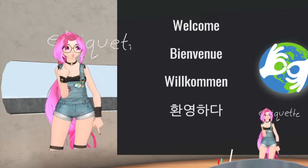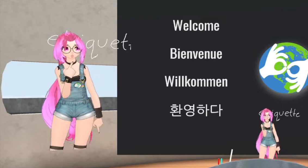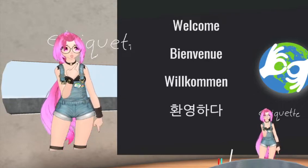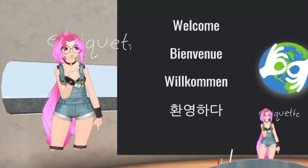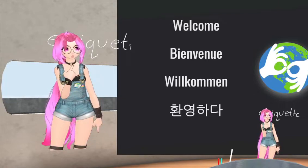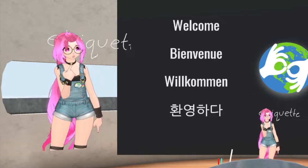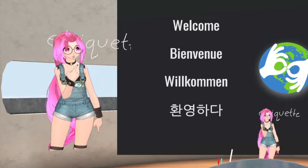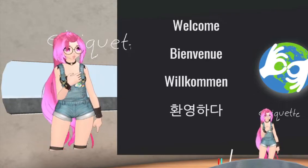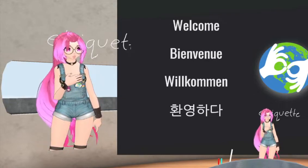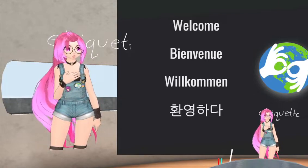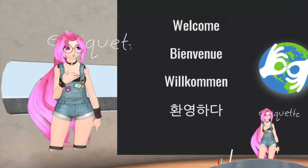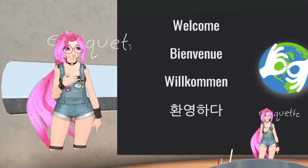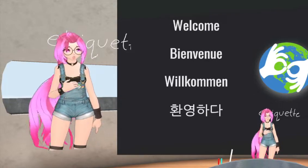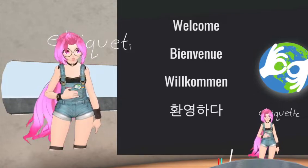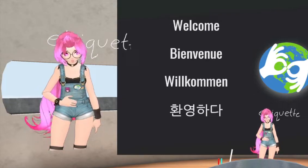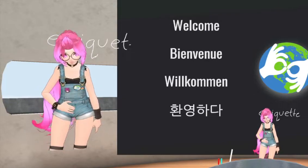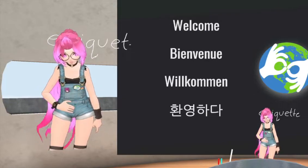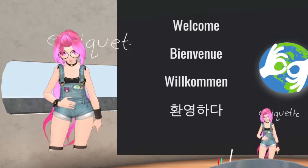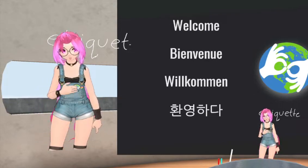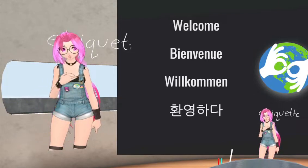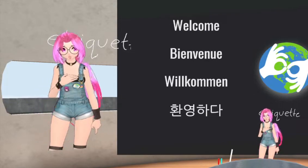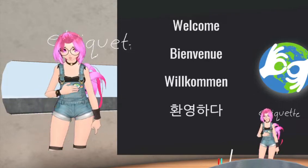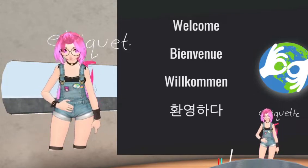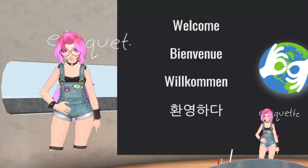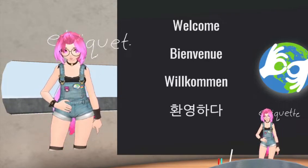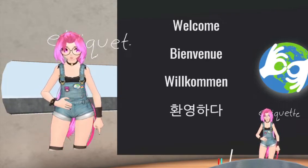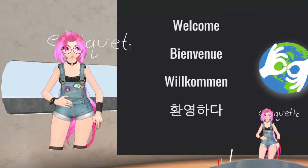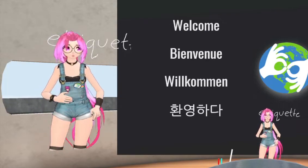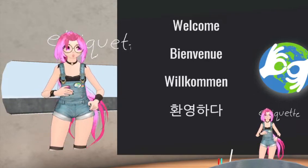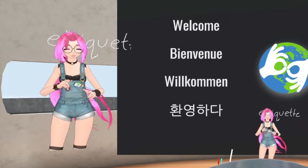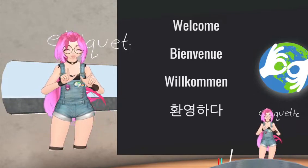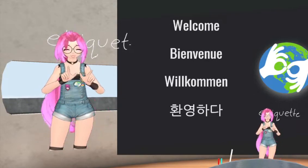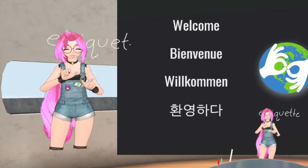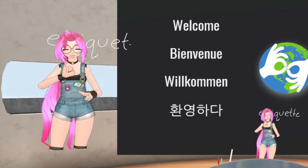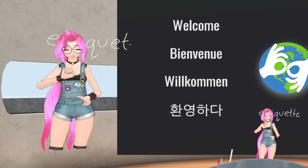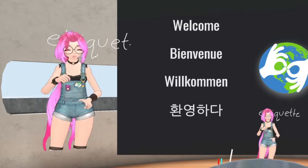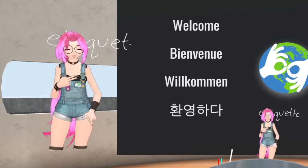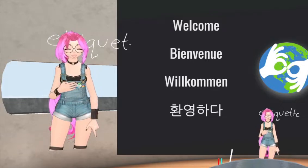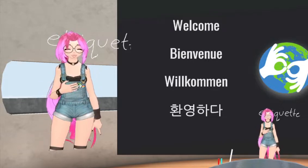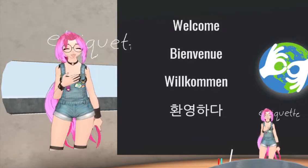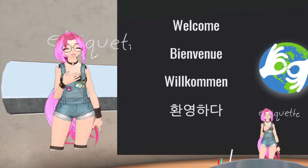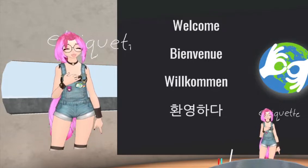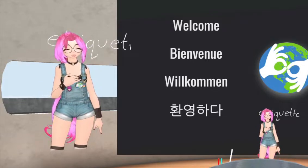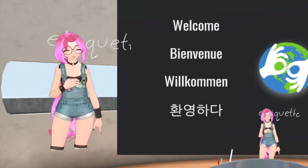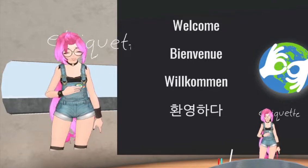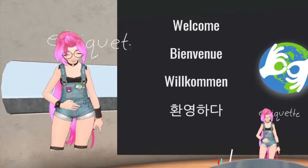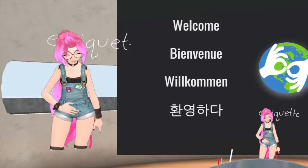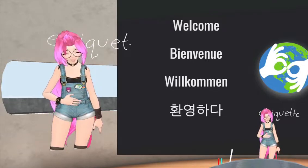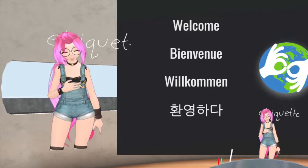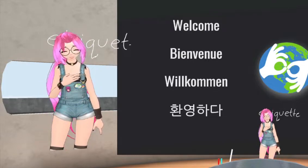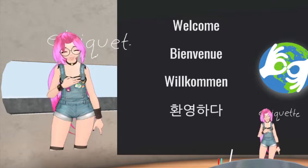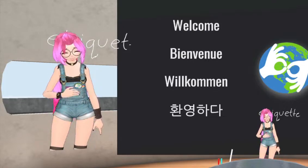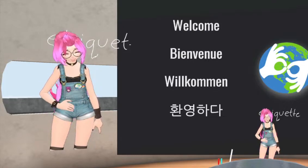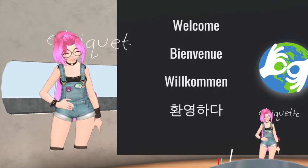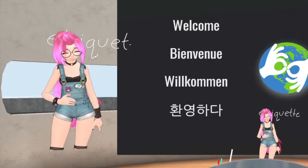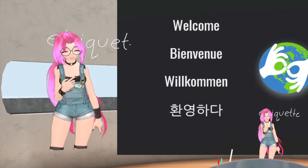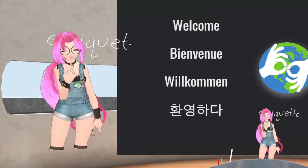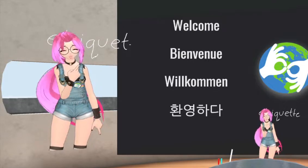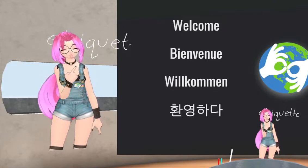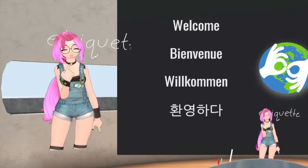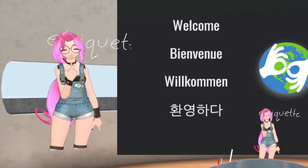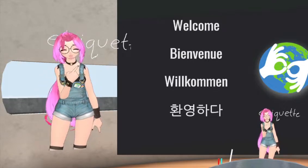friends like to call this the deaf wave, which is like this. It looks like instead of a side-to-side motion, you're going up and down. And